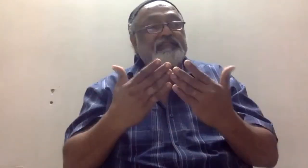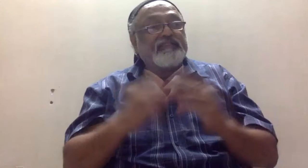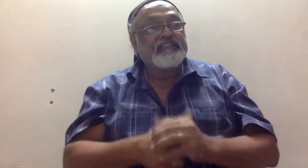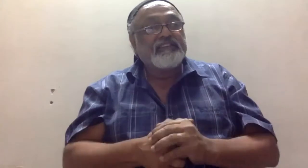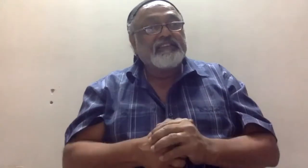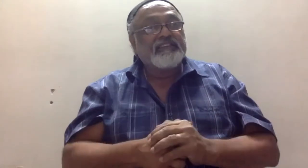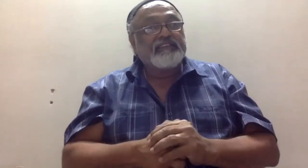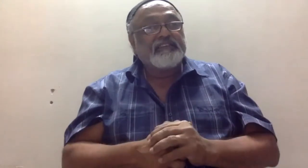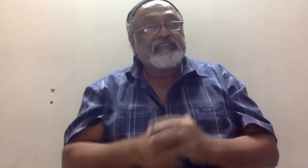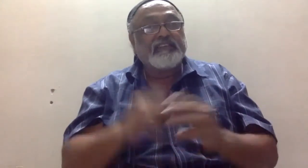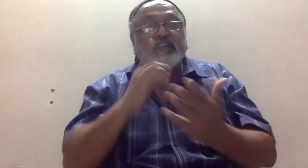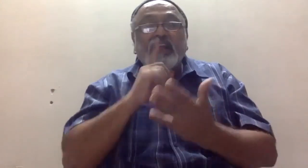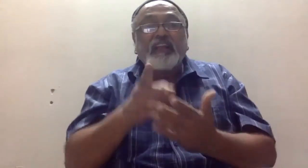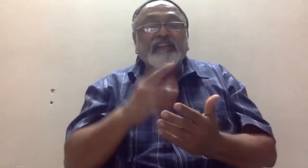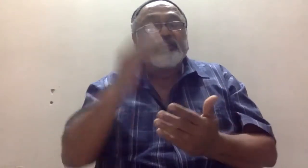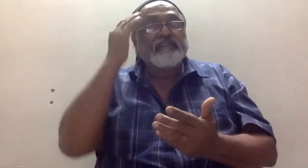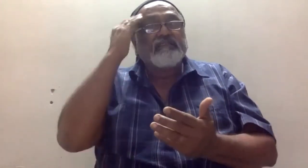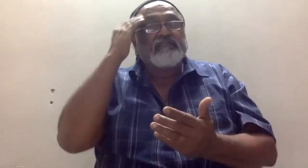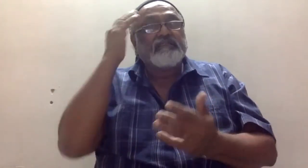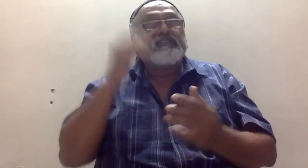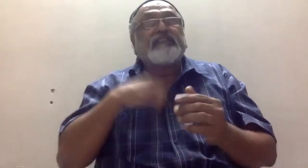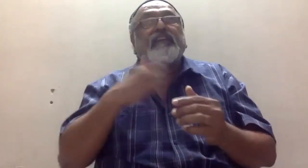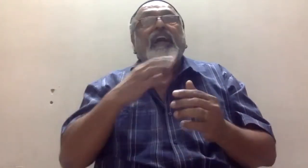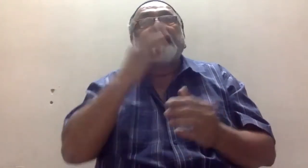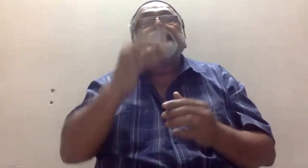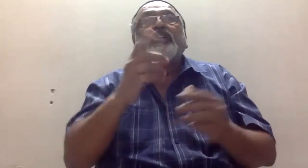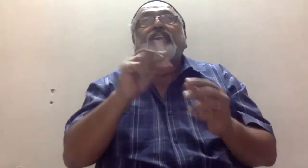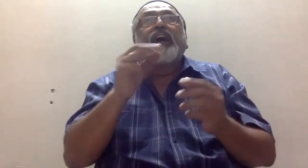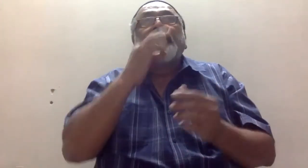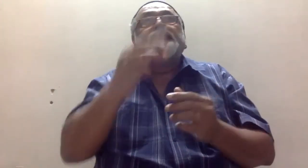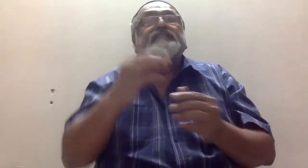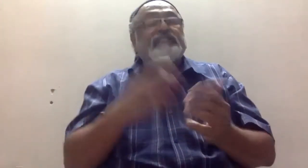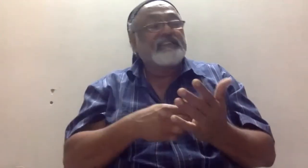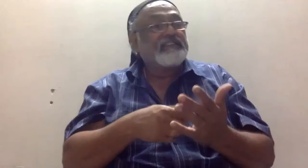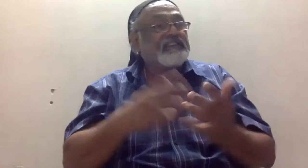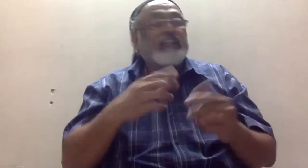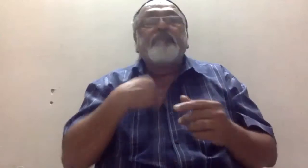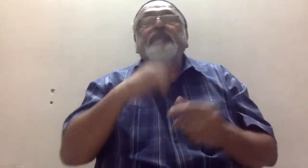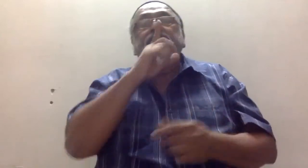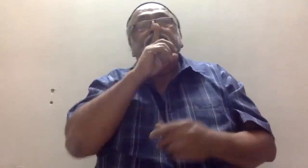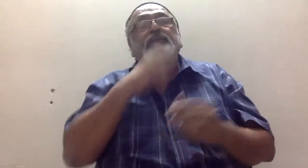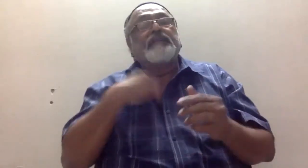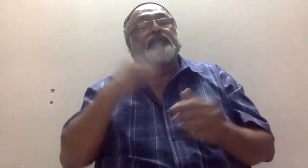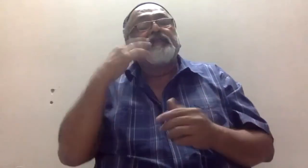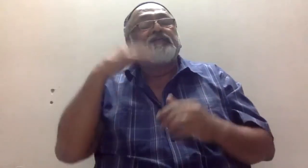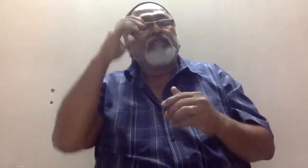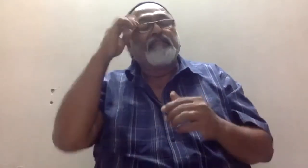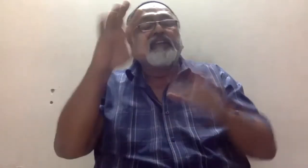really think that had I not asked this question and had I just kept it to myself, I would not have